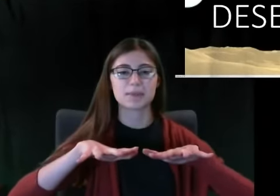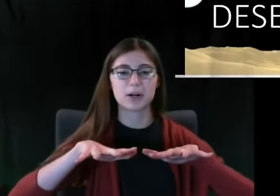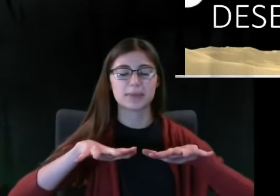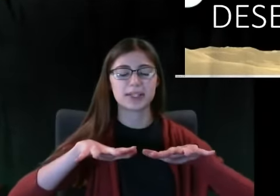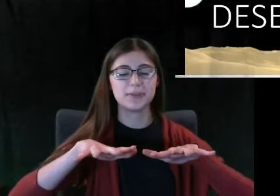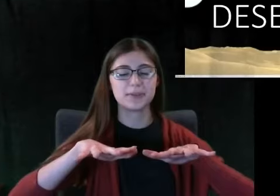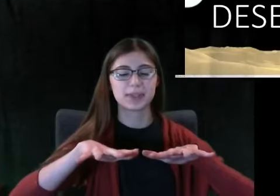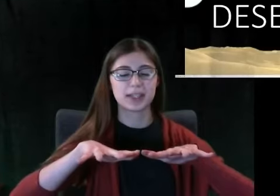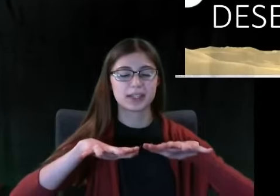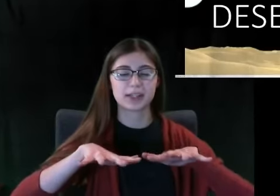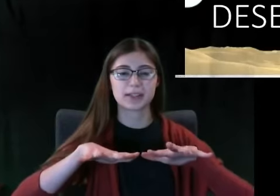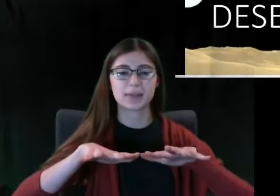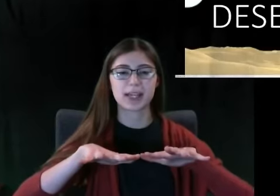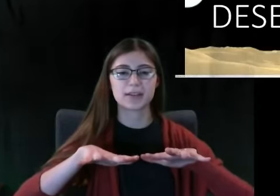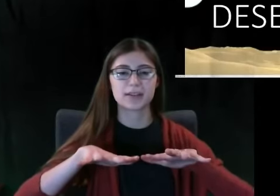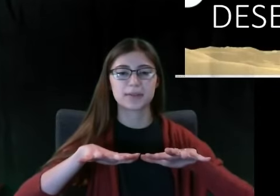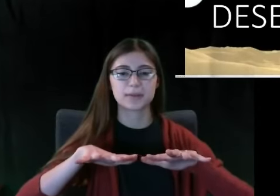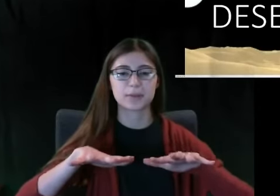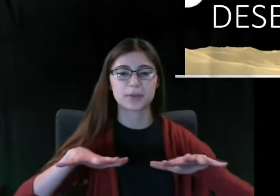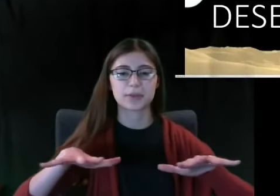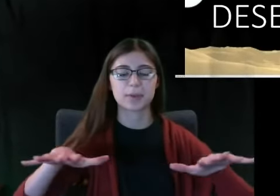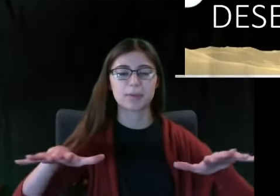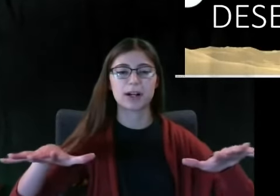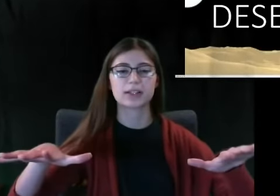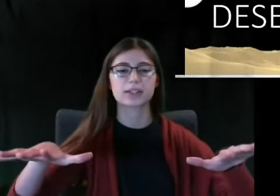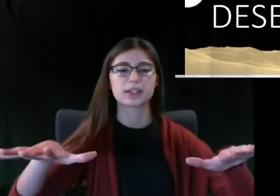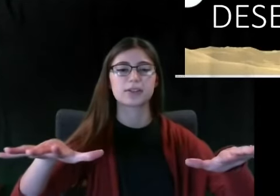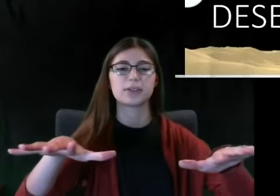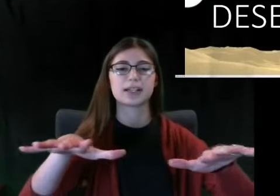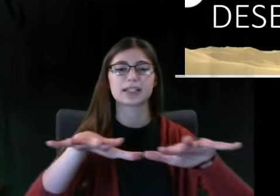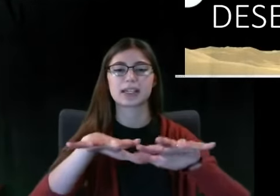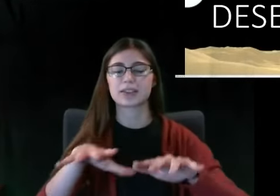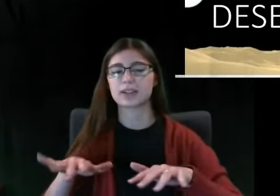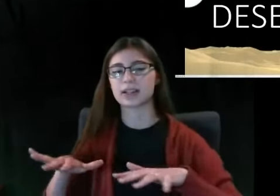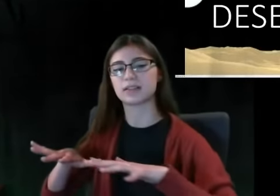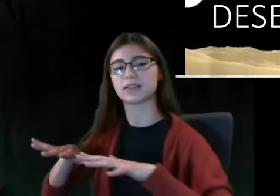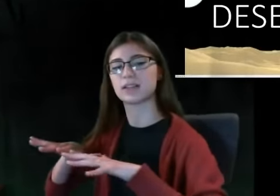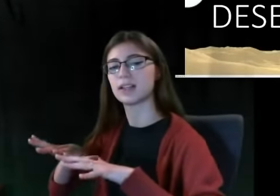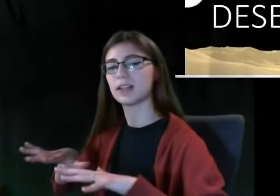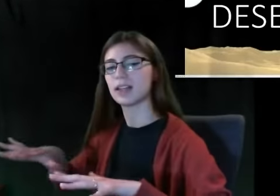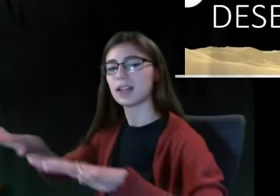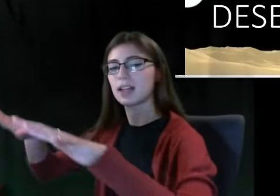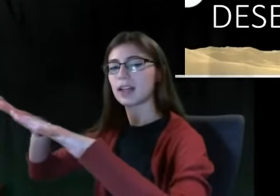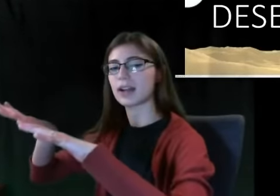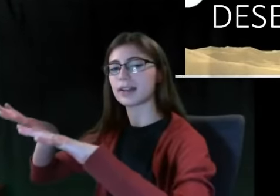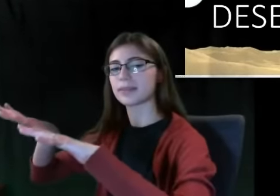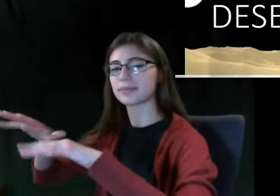down, start them together, move them apart in a circle, and together again. Area.